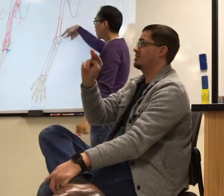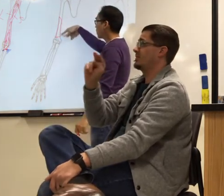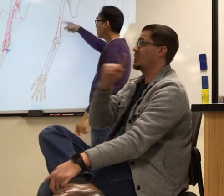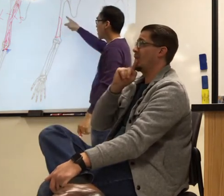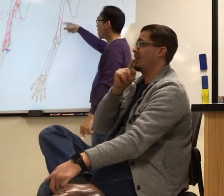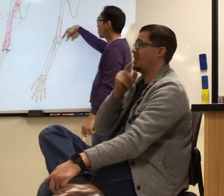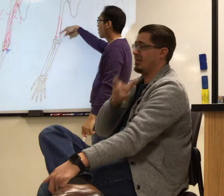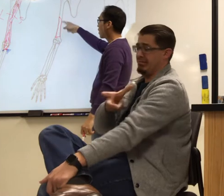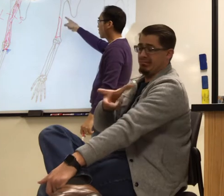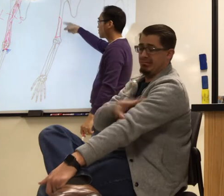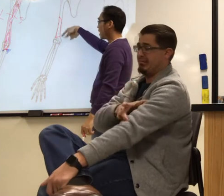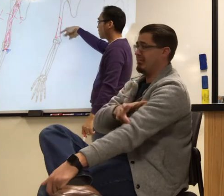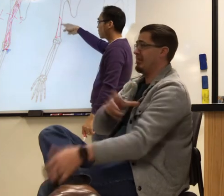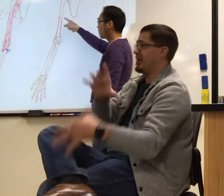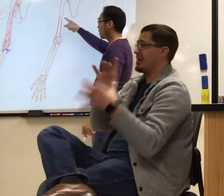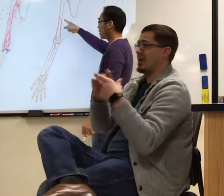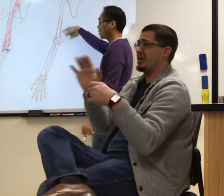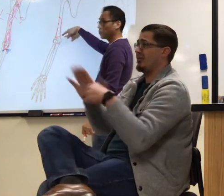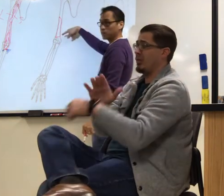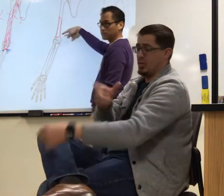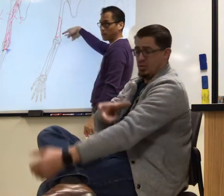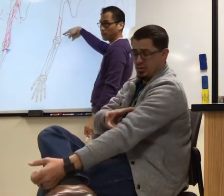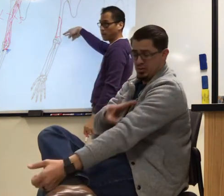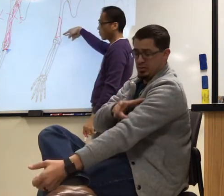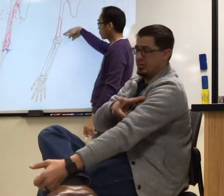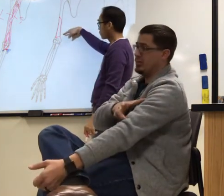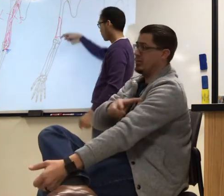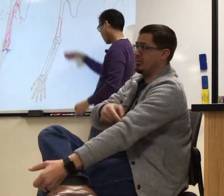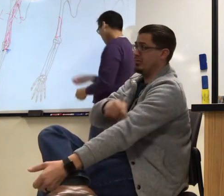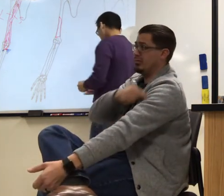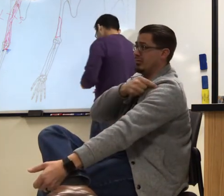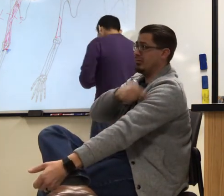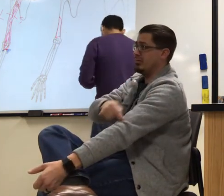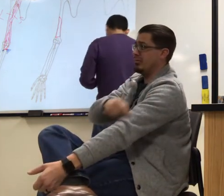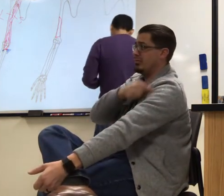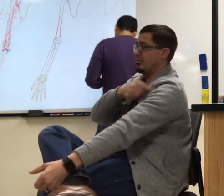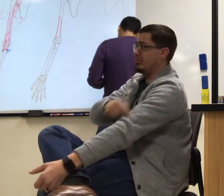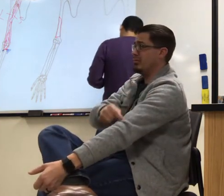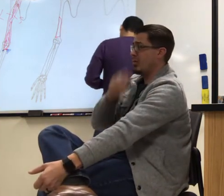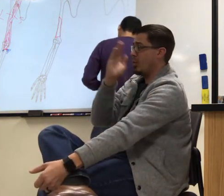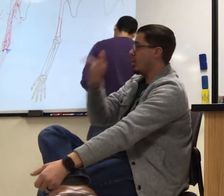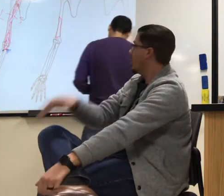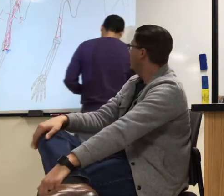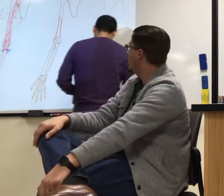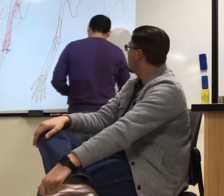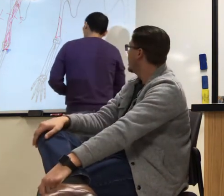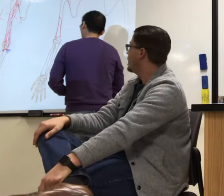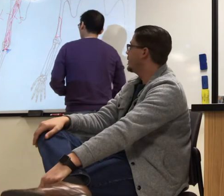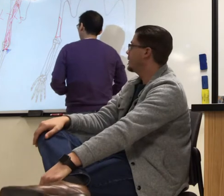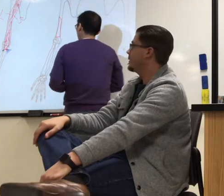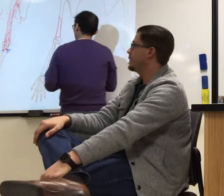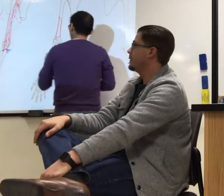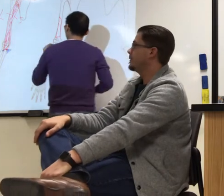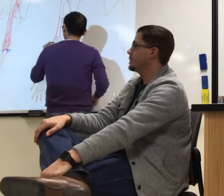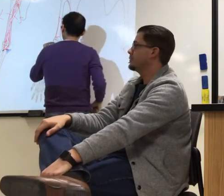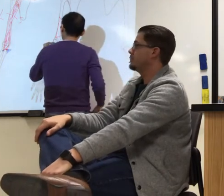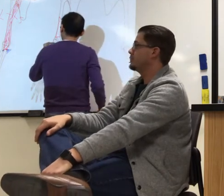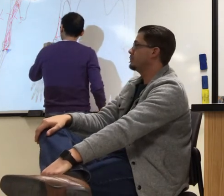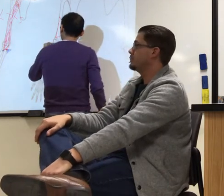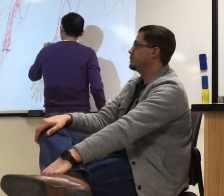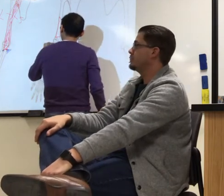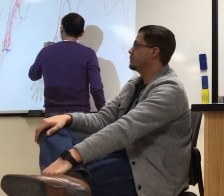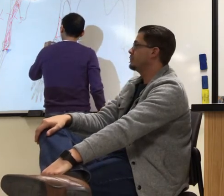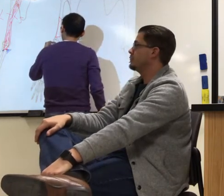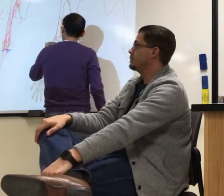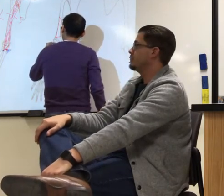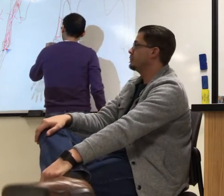all the way up and down the shaft of the humerus bone there, and it's going to insert right here,